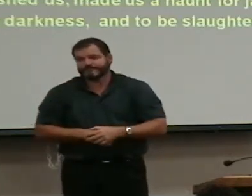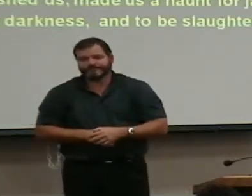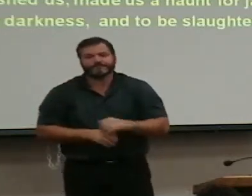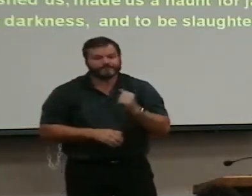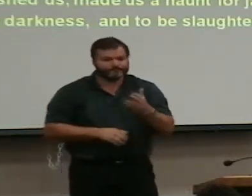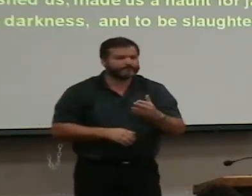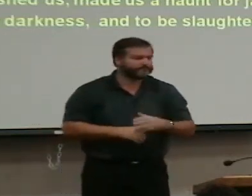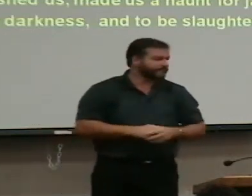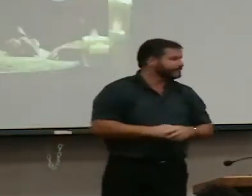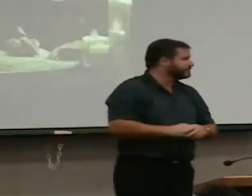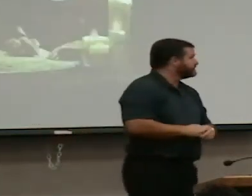God always answers.